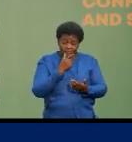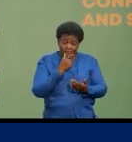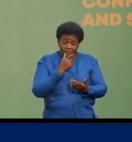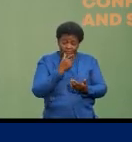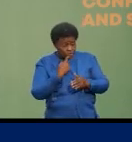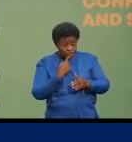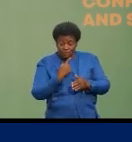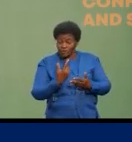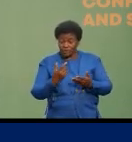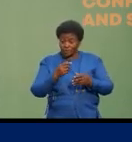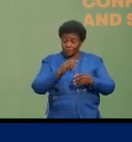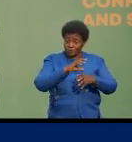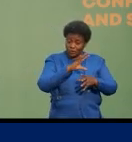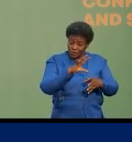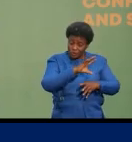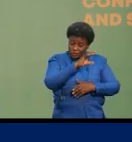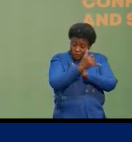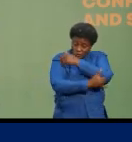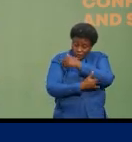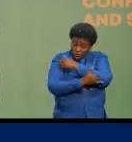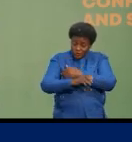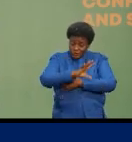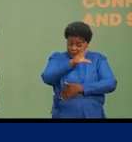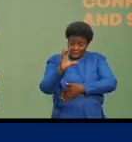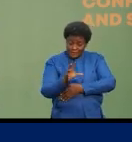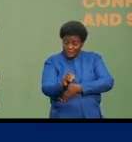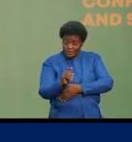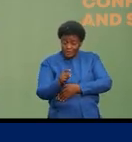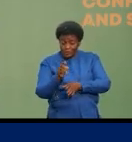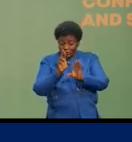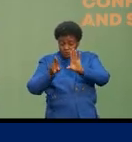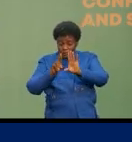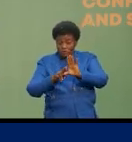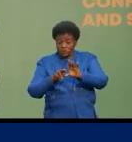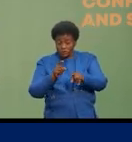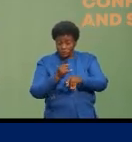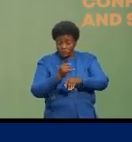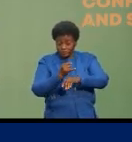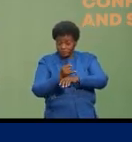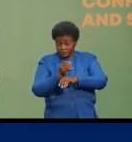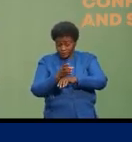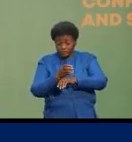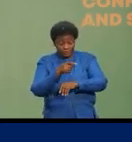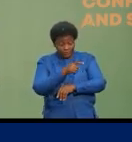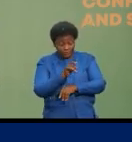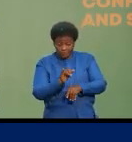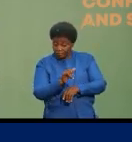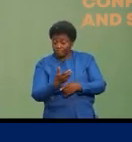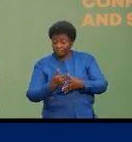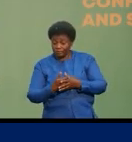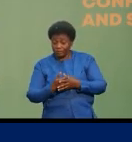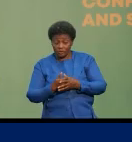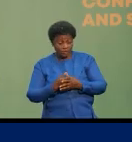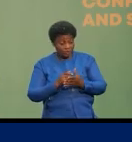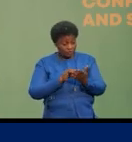African region: Kenya, Eswatini, Mozambique, and Cote d'Ivoire. And they help us look ahead. The